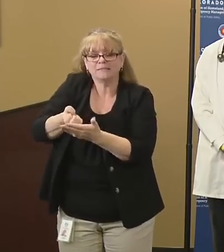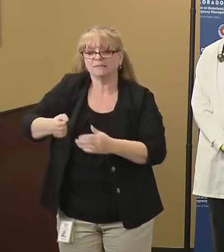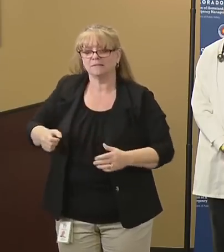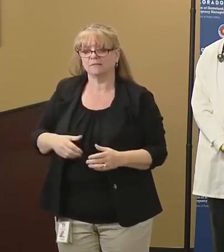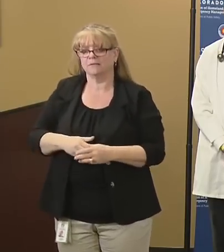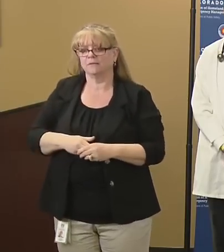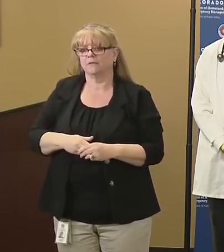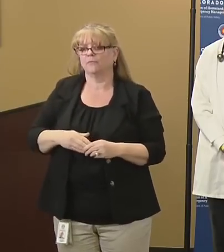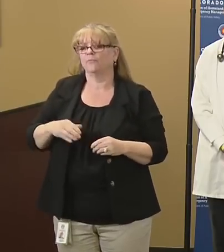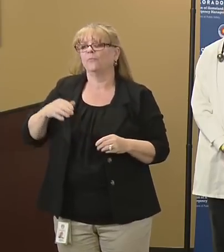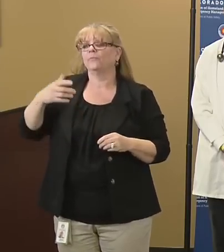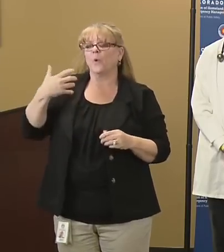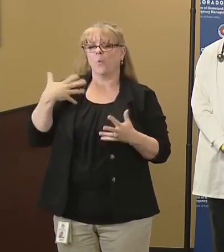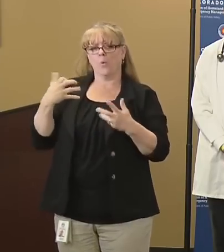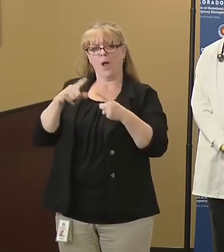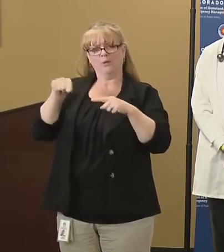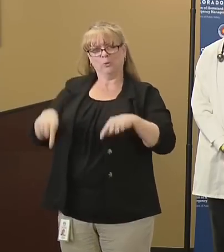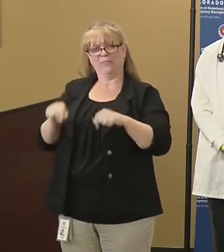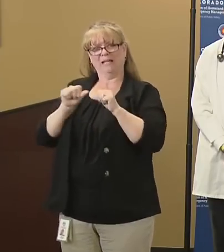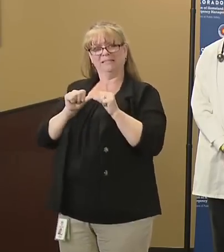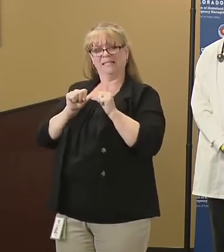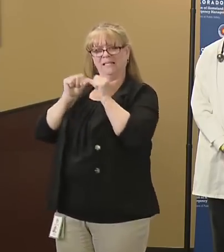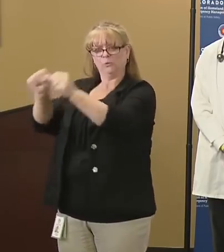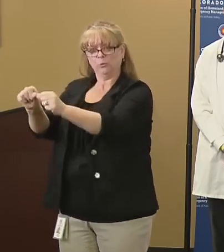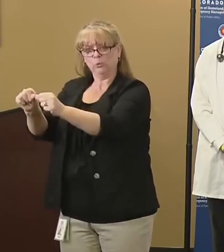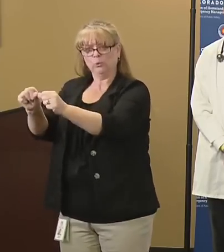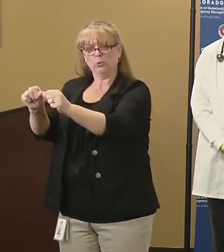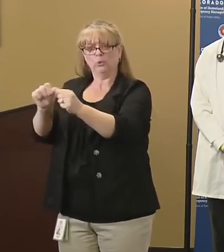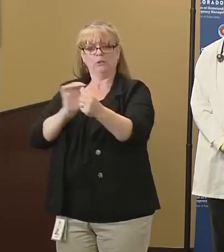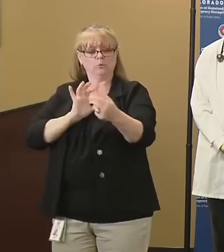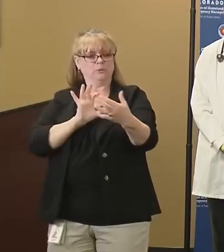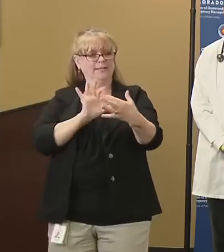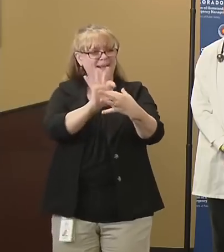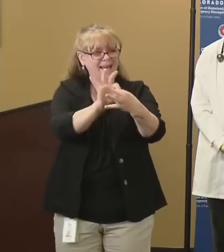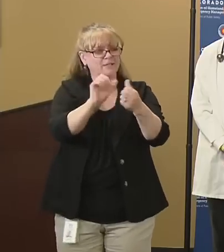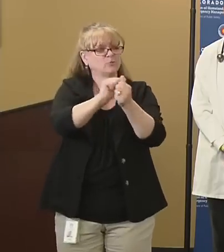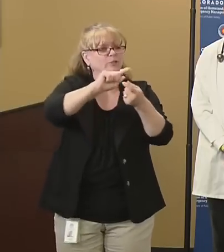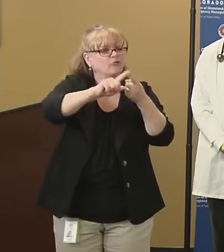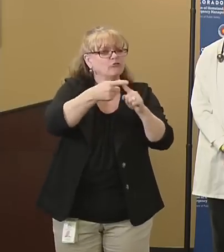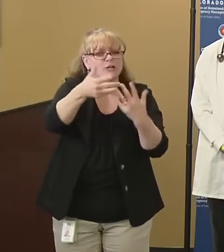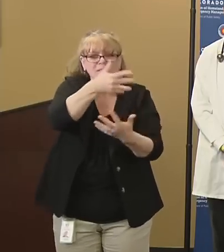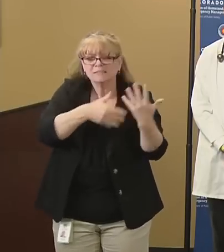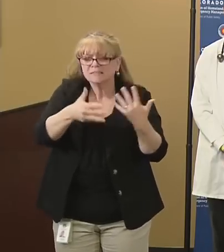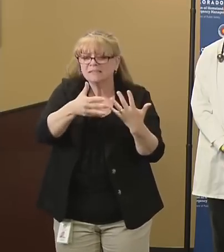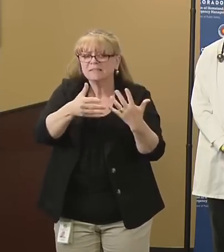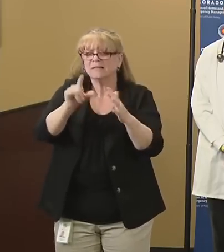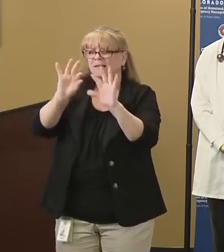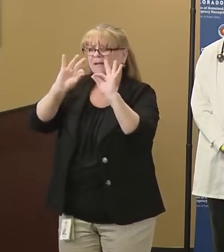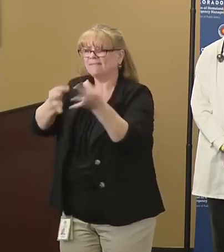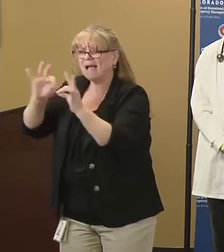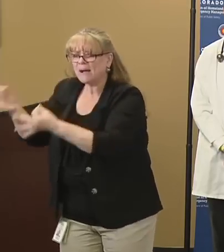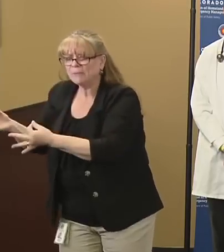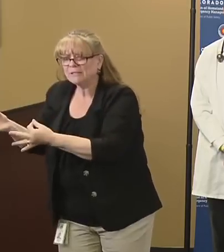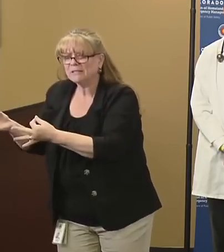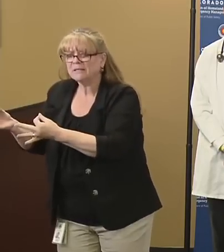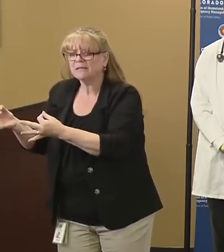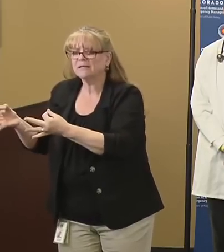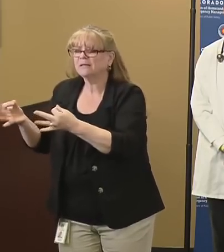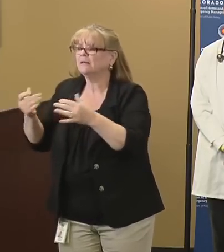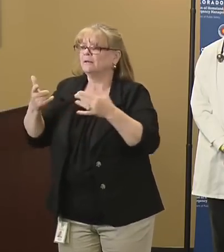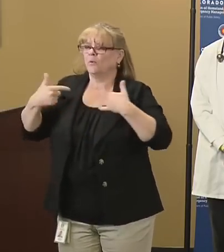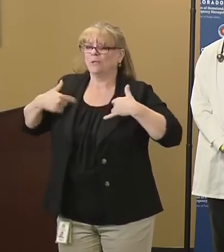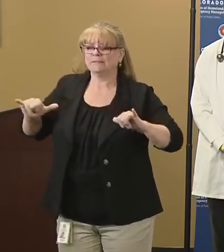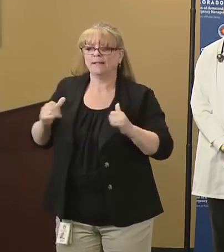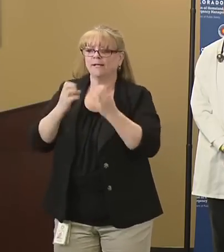allows us to reach out to our friends, to our family members, have those meaningful conversations and connect. My son